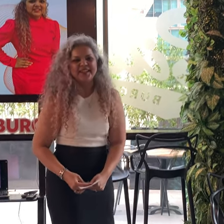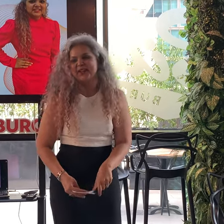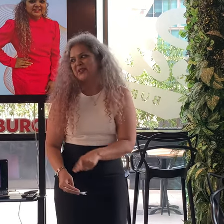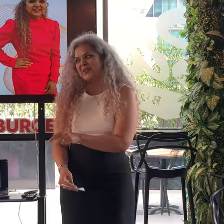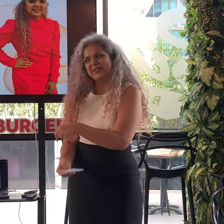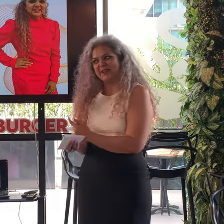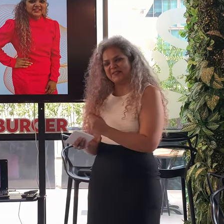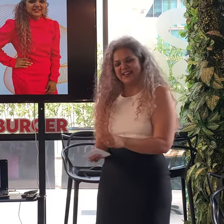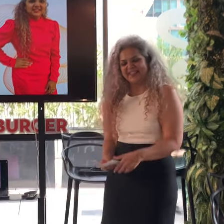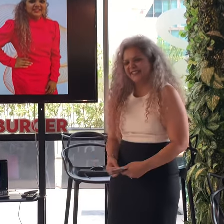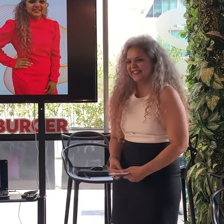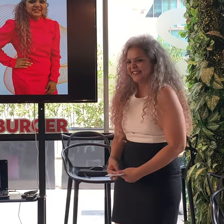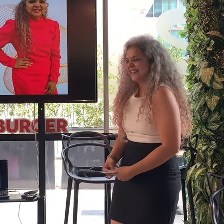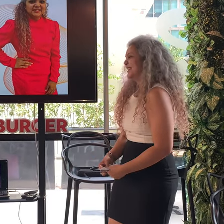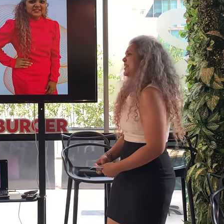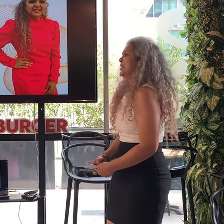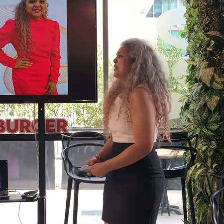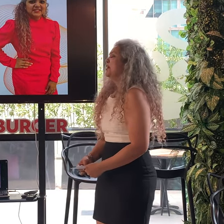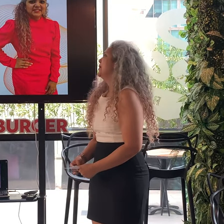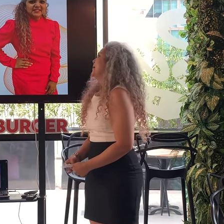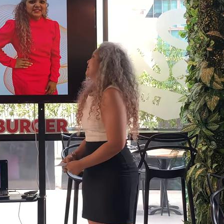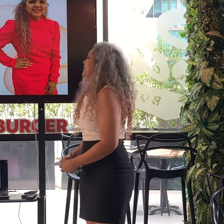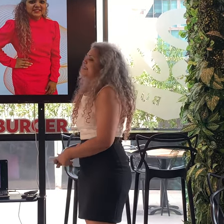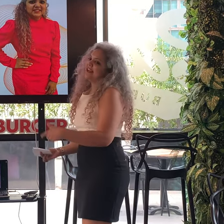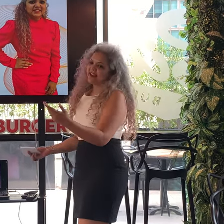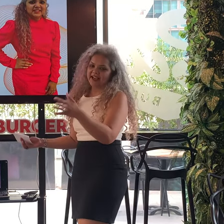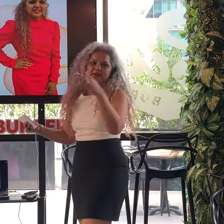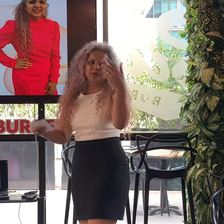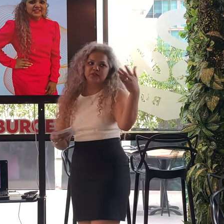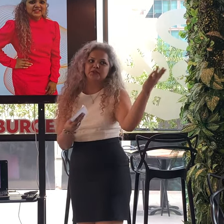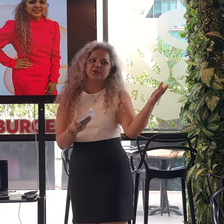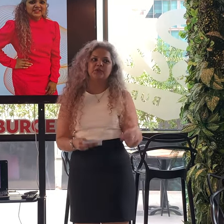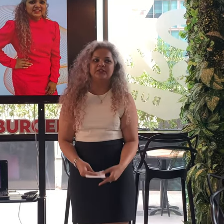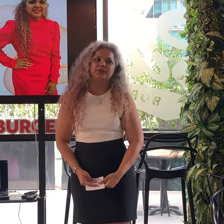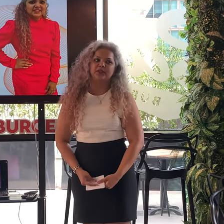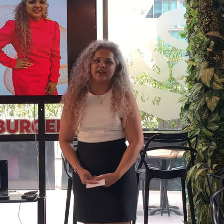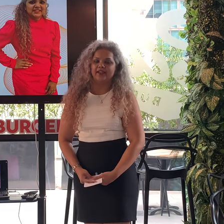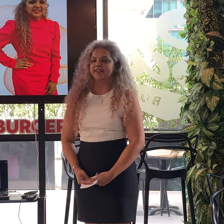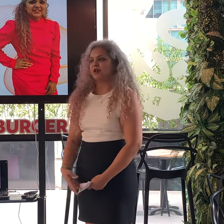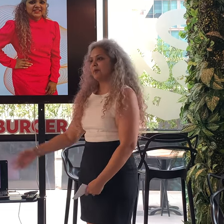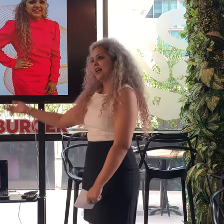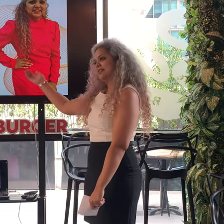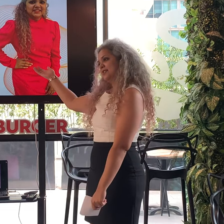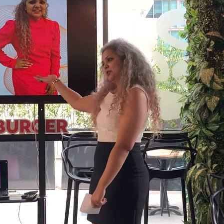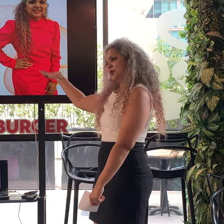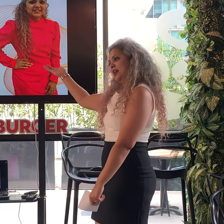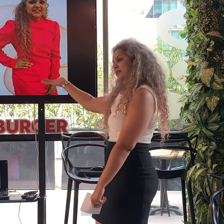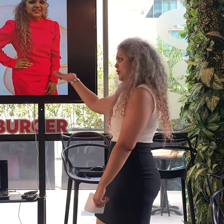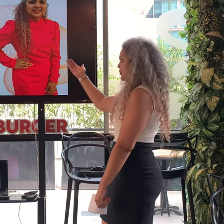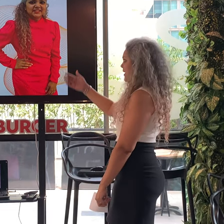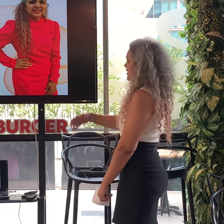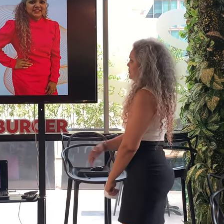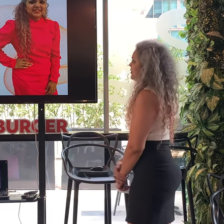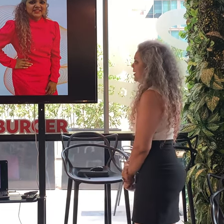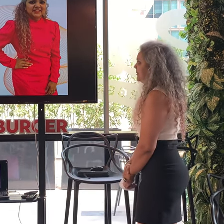You got my way down. But then I moved to tour guide. So I am a licensed tour guide from Dubai. am an army.